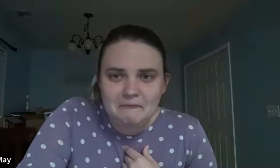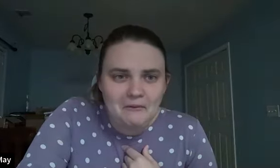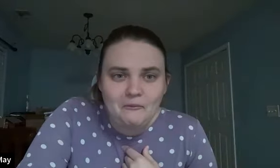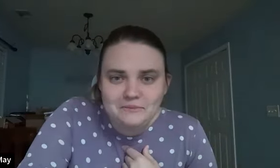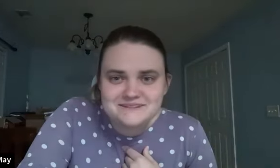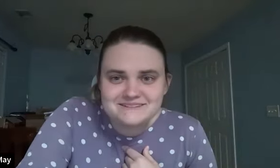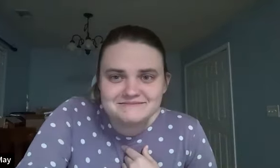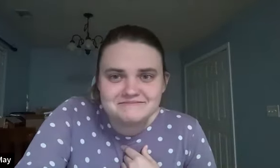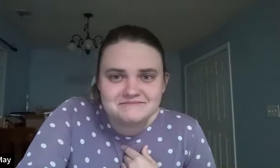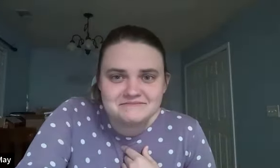Whoops.